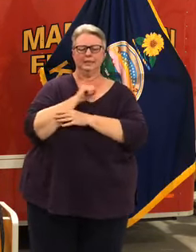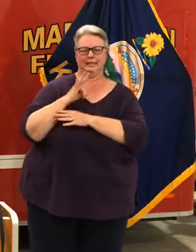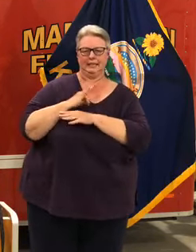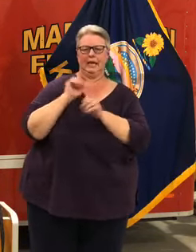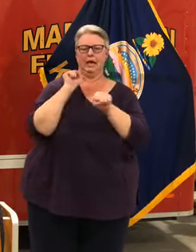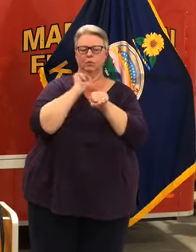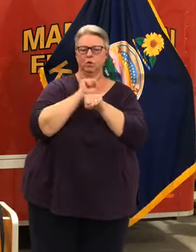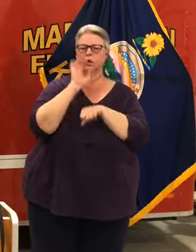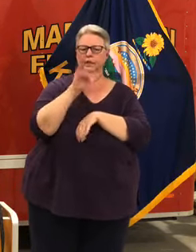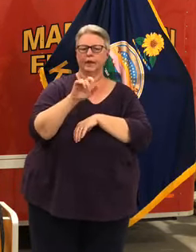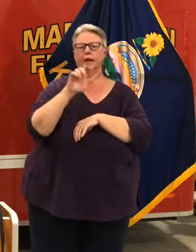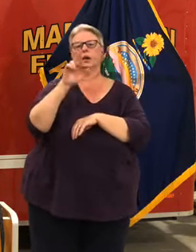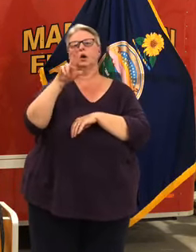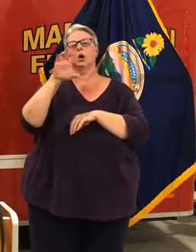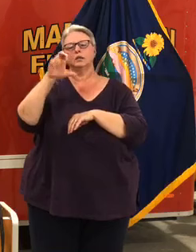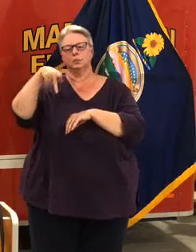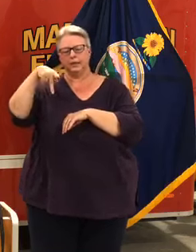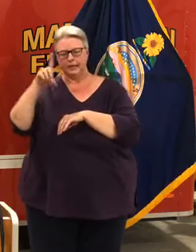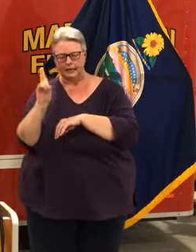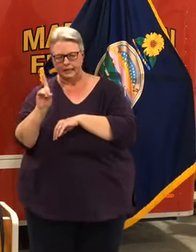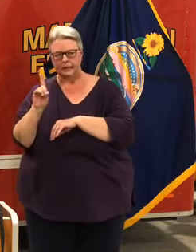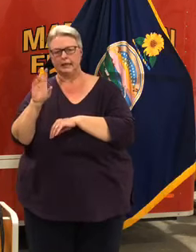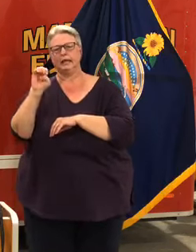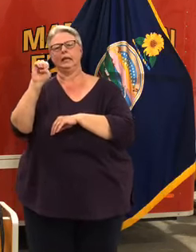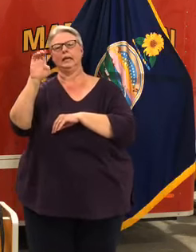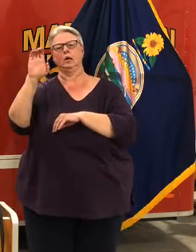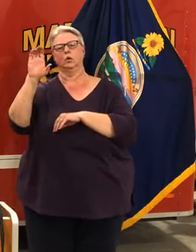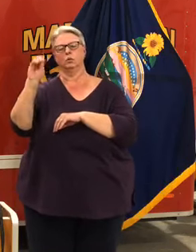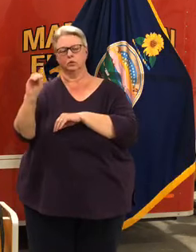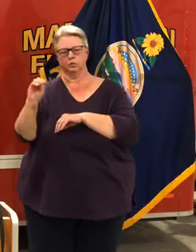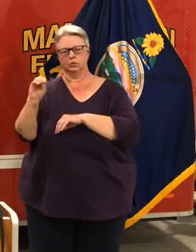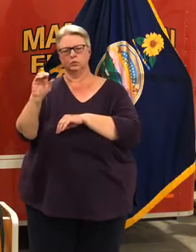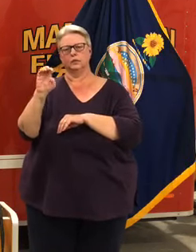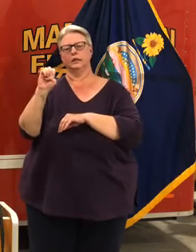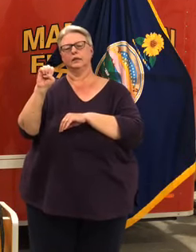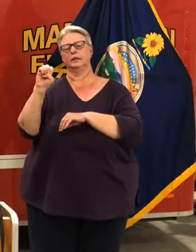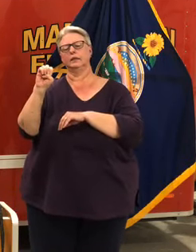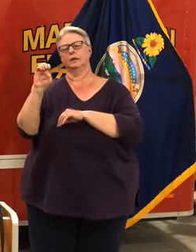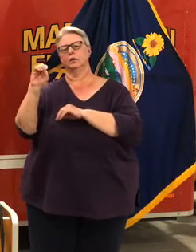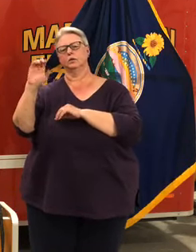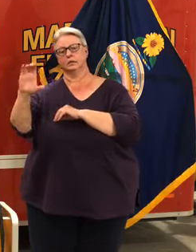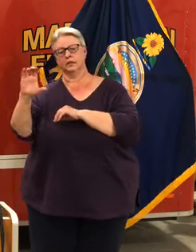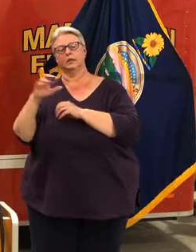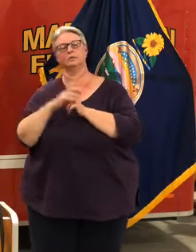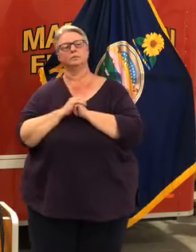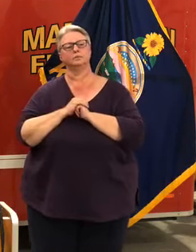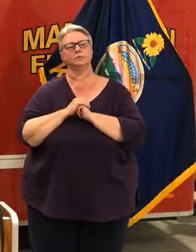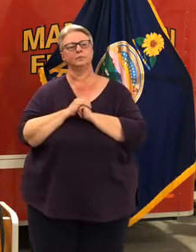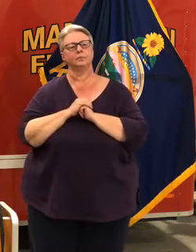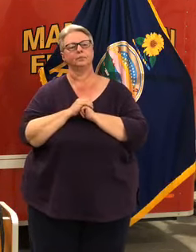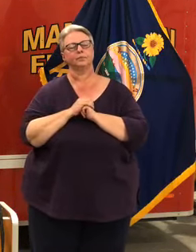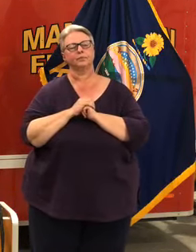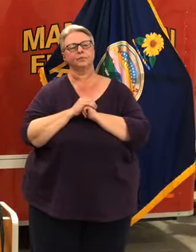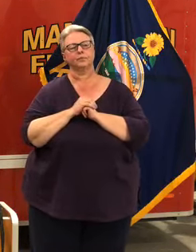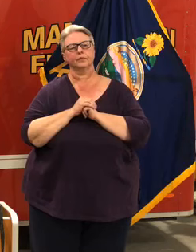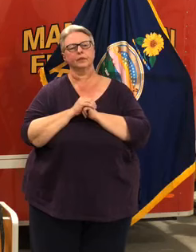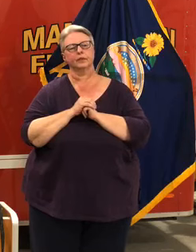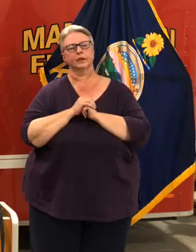well as RCPD and other members of EOC are helping with contact tracing. And then a question regarding